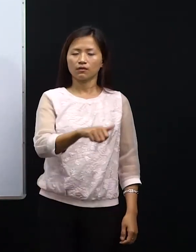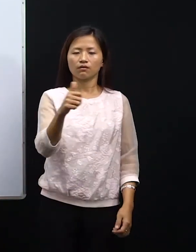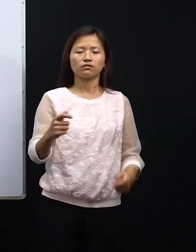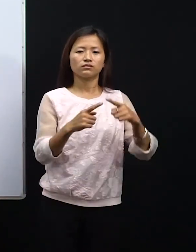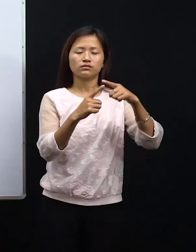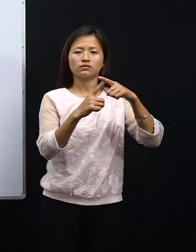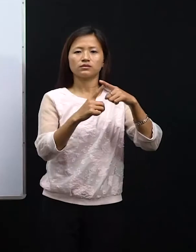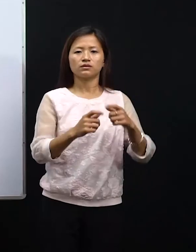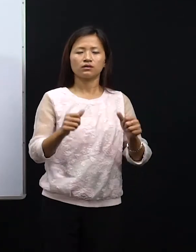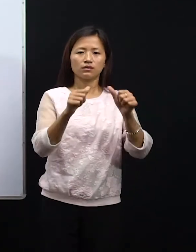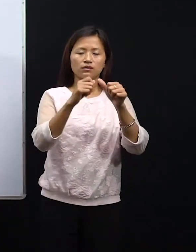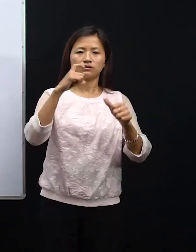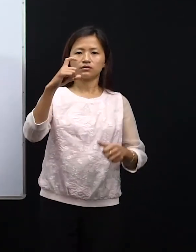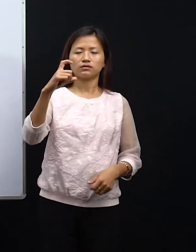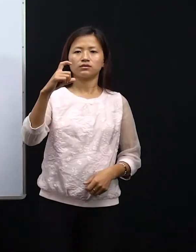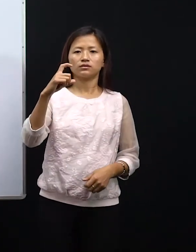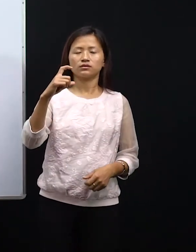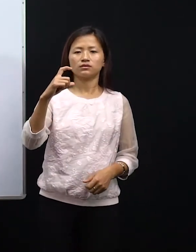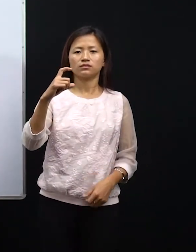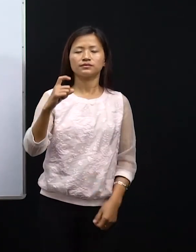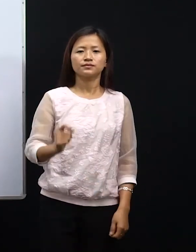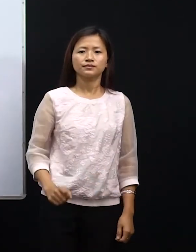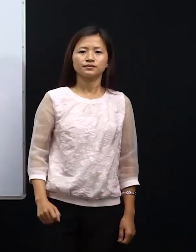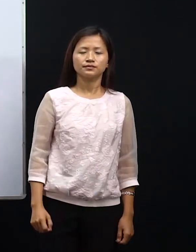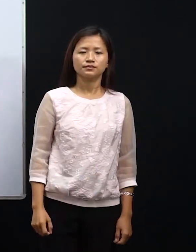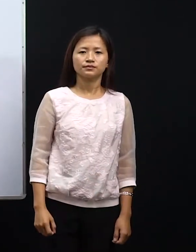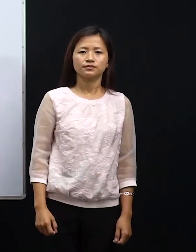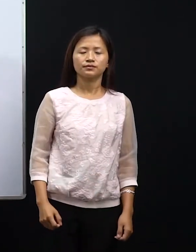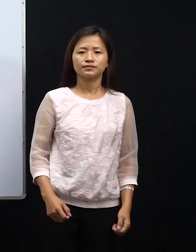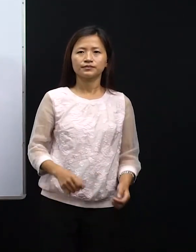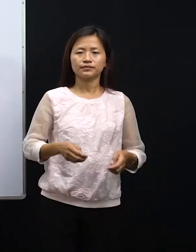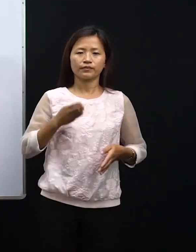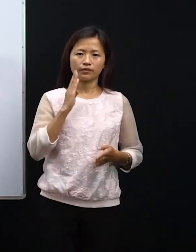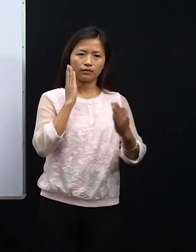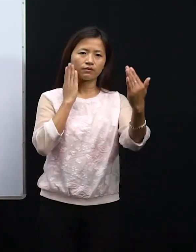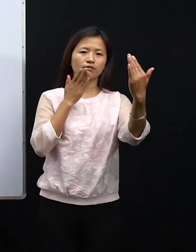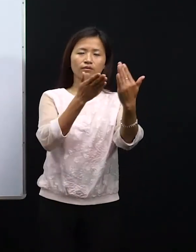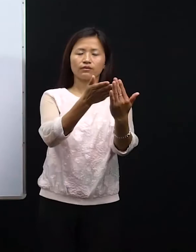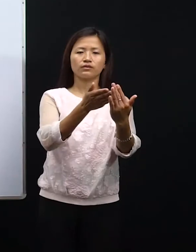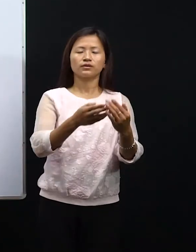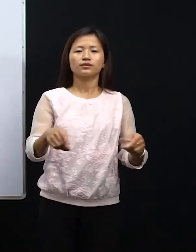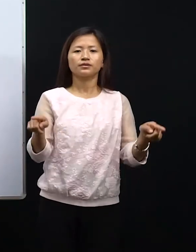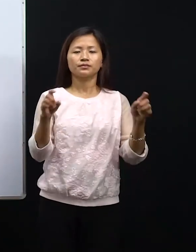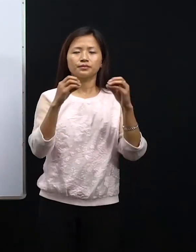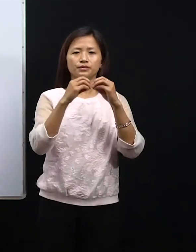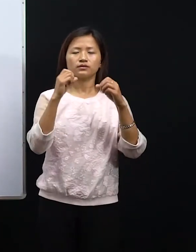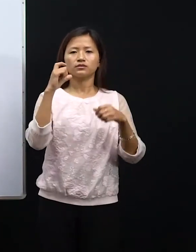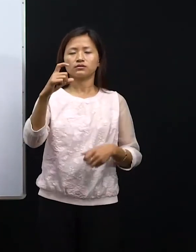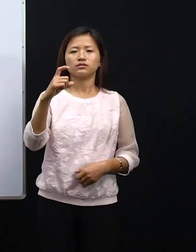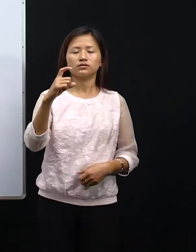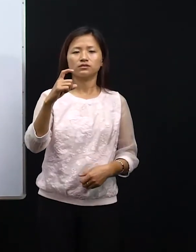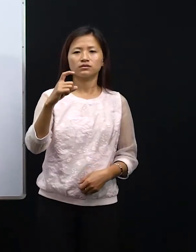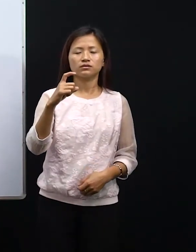be plus AC. Similarly, BC also, it is alone, so directly plus BC. Now we have already